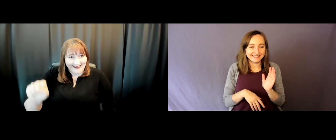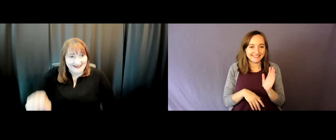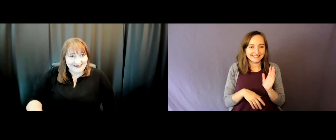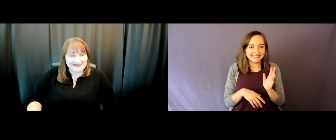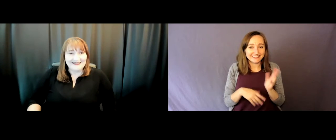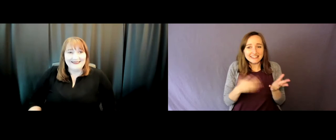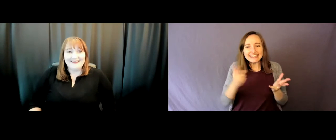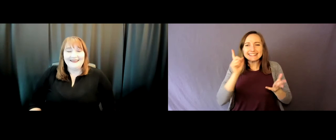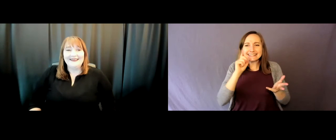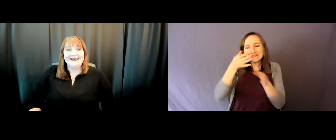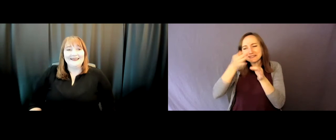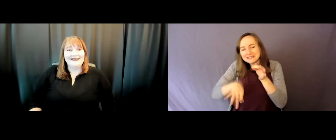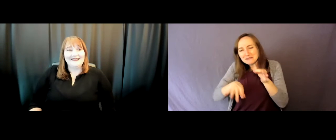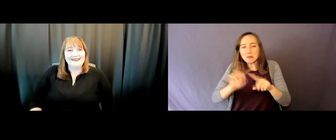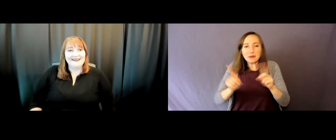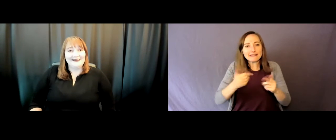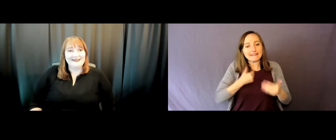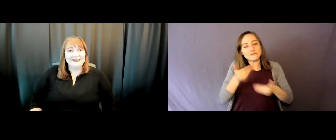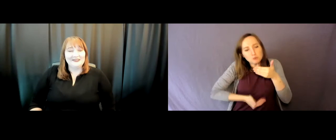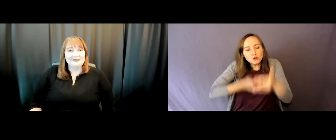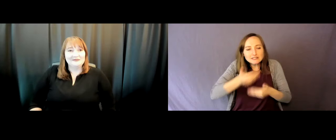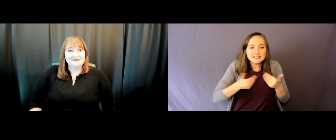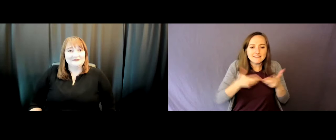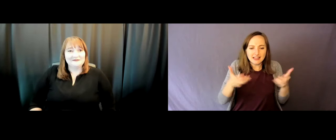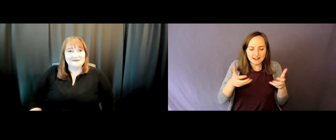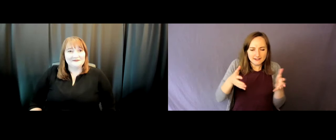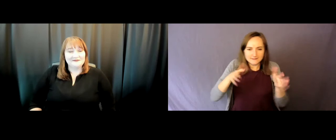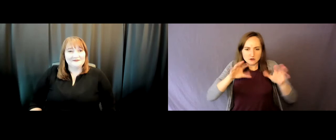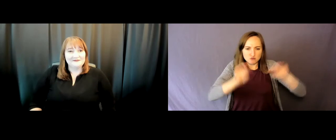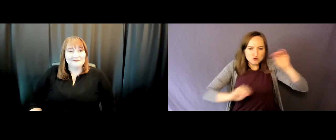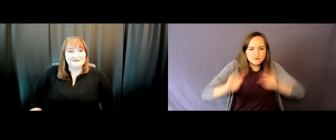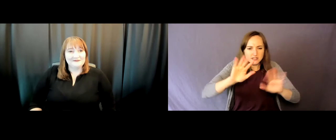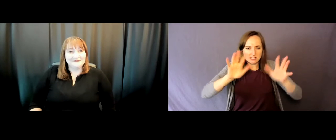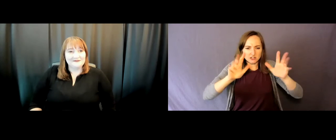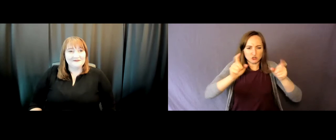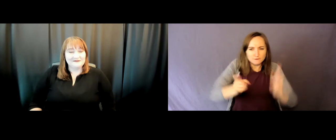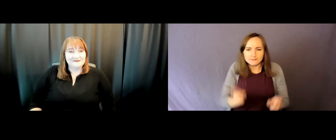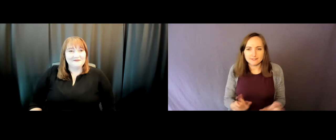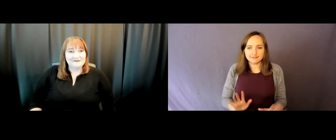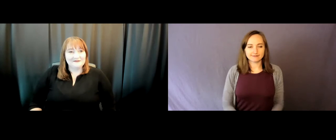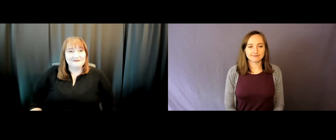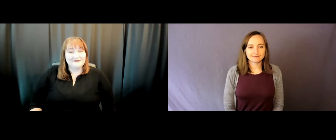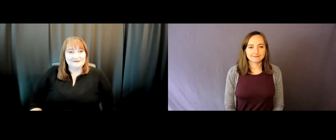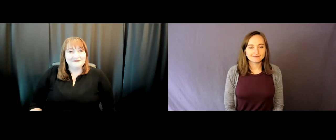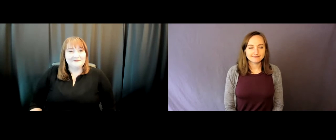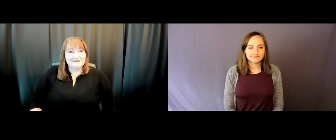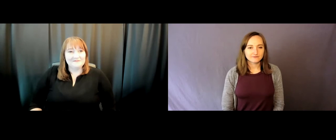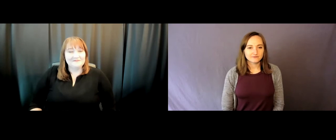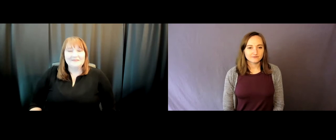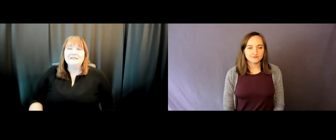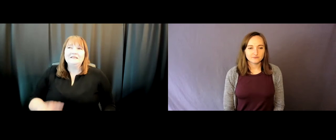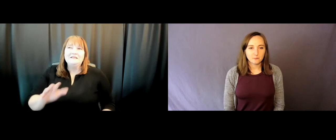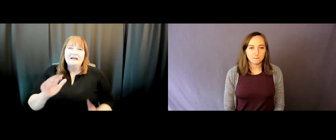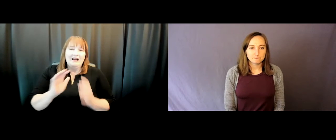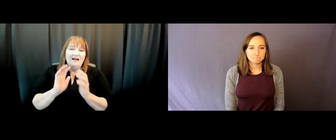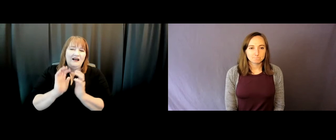very simple, but there is like a process to it, and there is a lot of shifting and moving around that happens. Yeah. How often do you